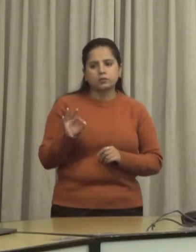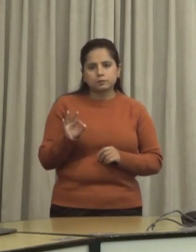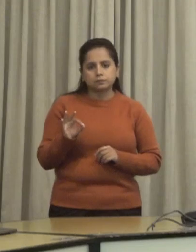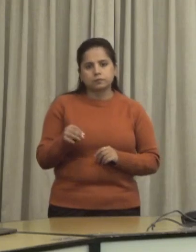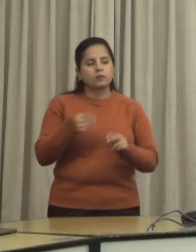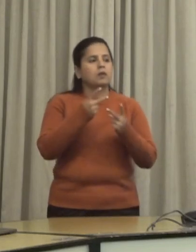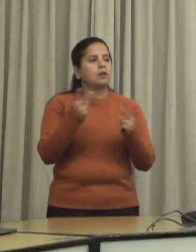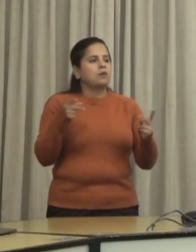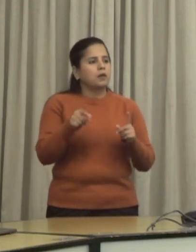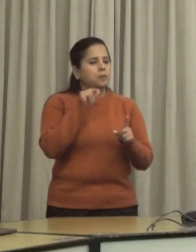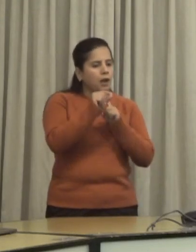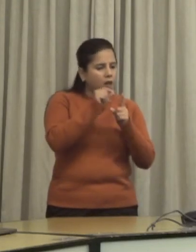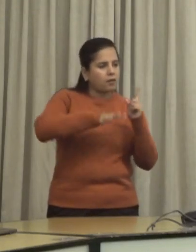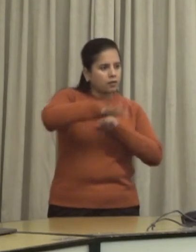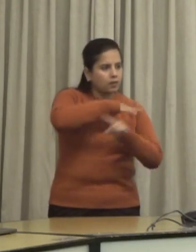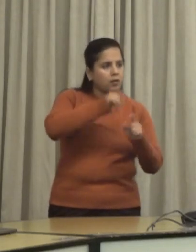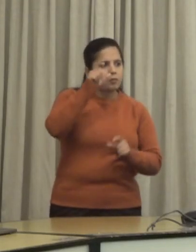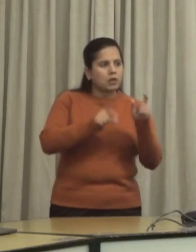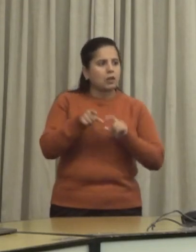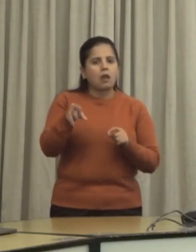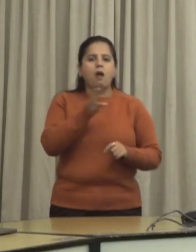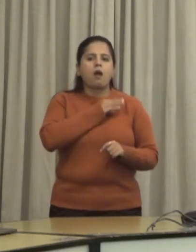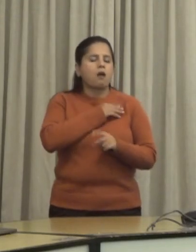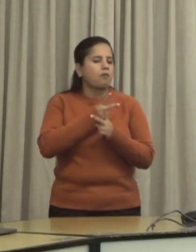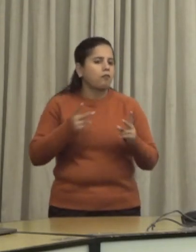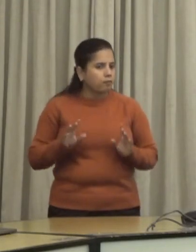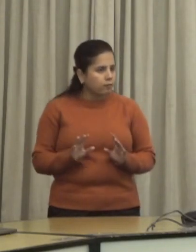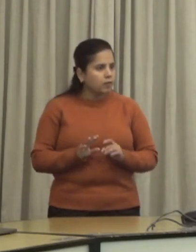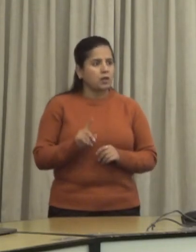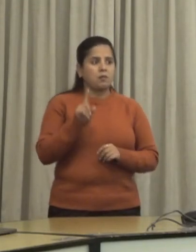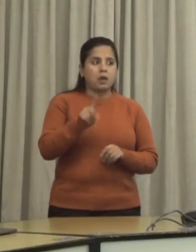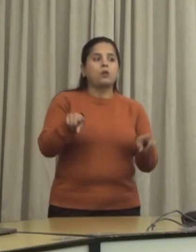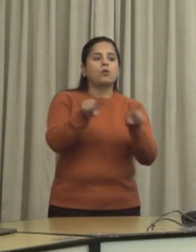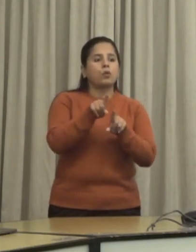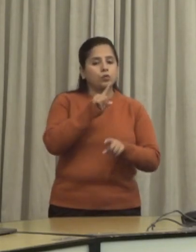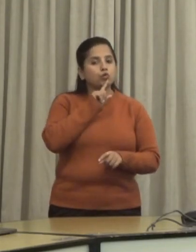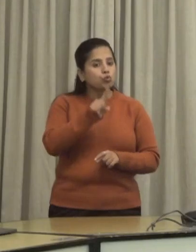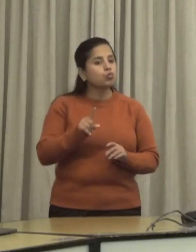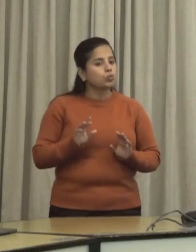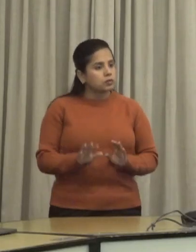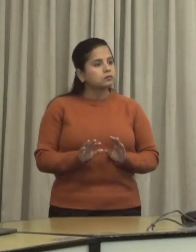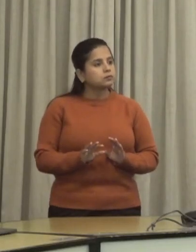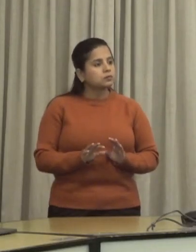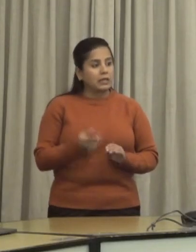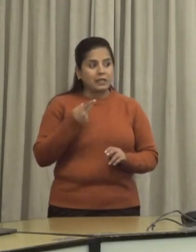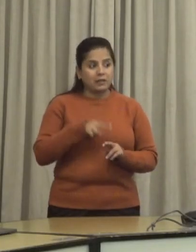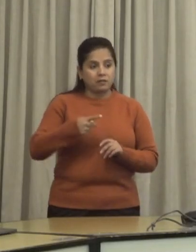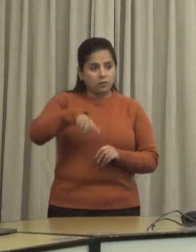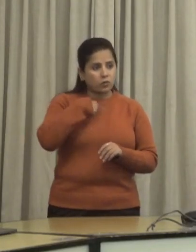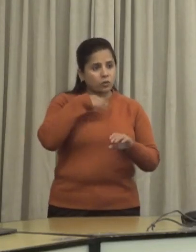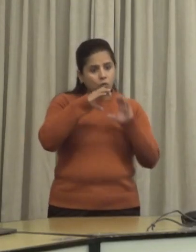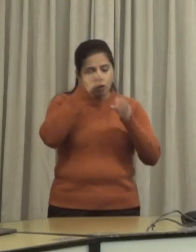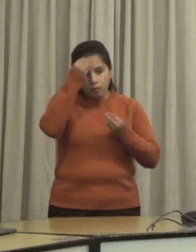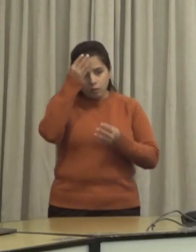in different private sectors where people are very afraid that but this is also true that if we will